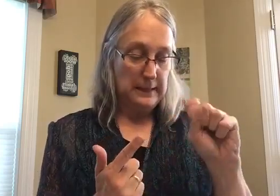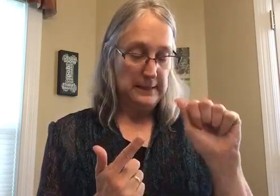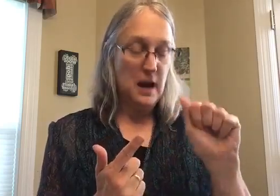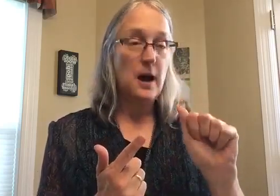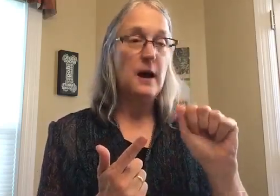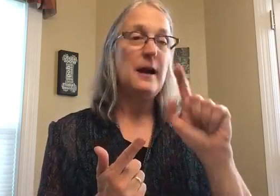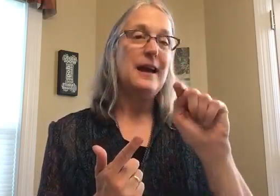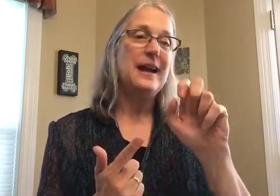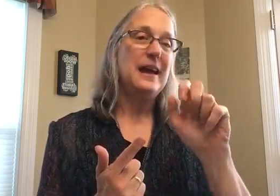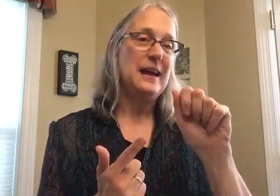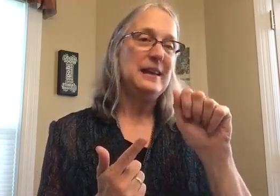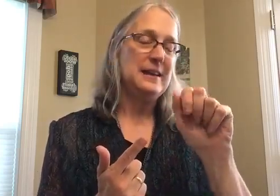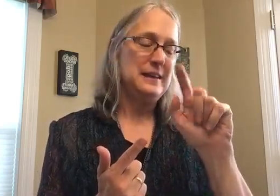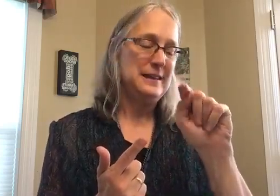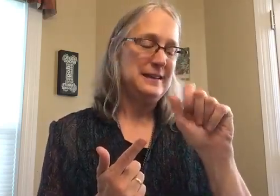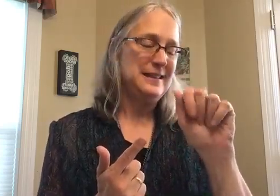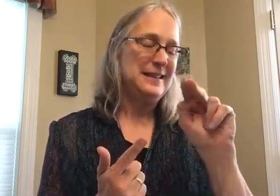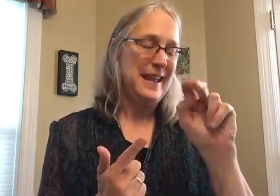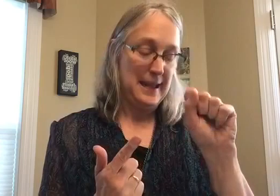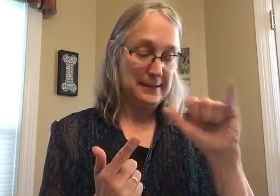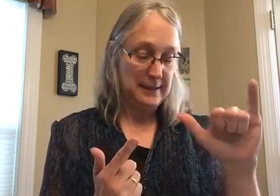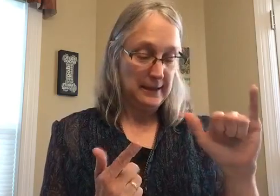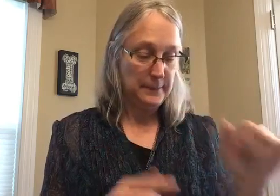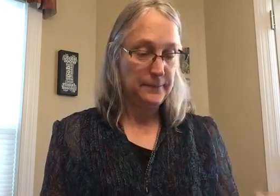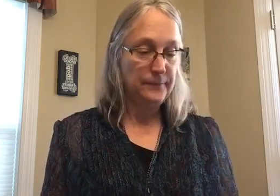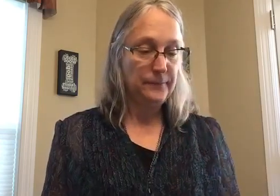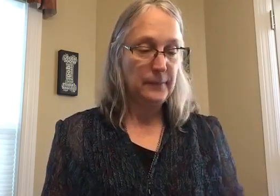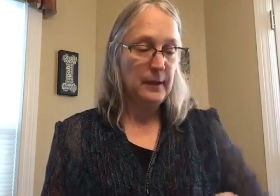melissa, and tansy.